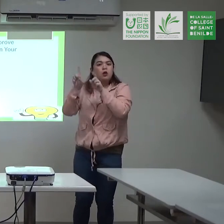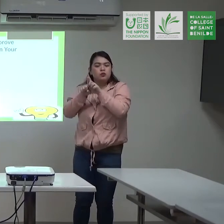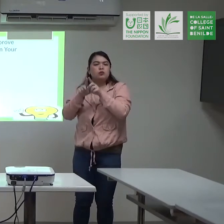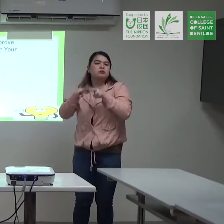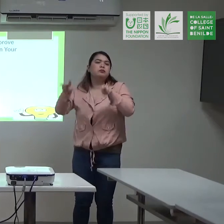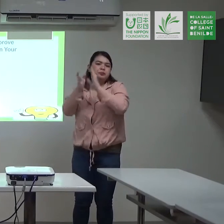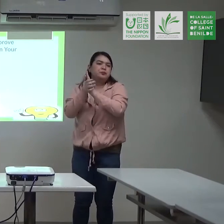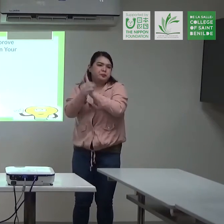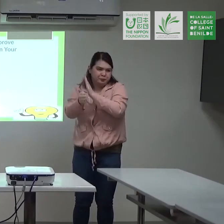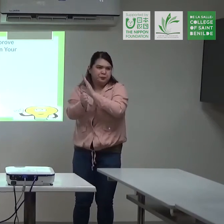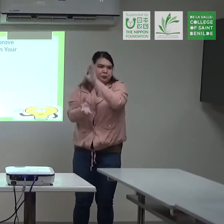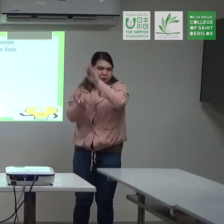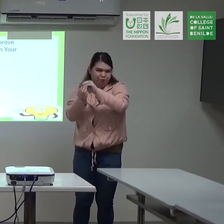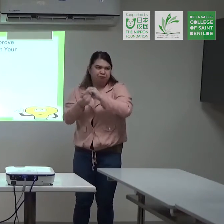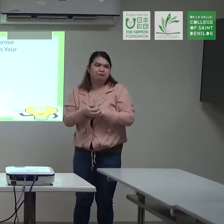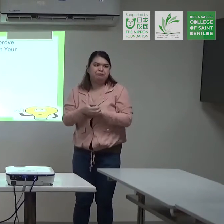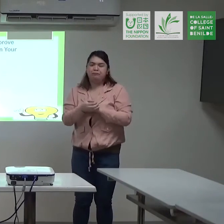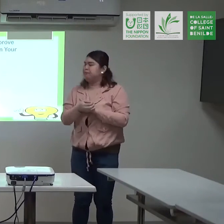and skills.